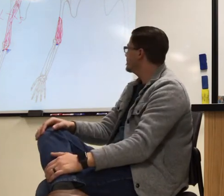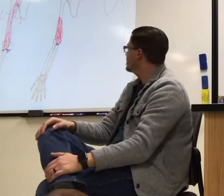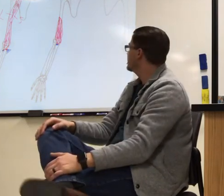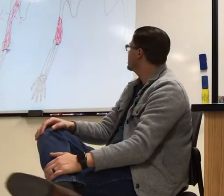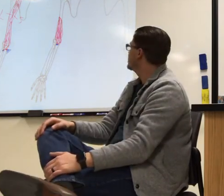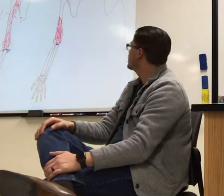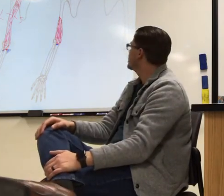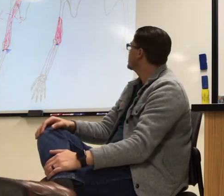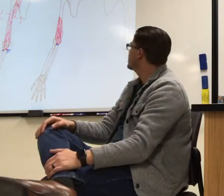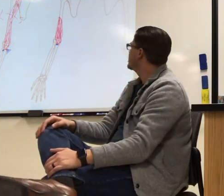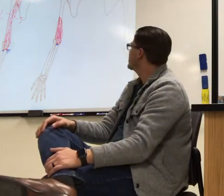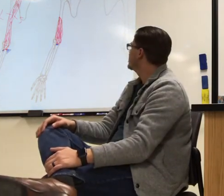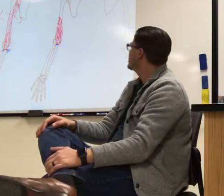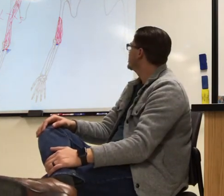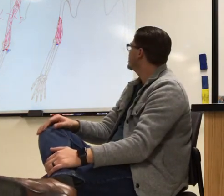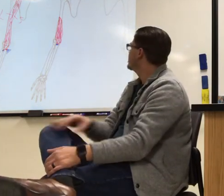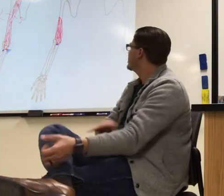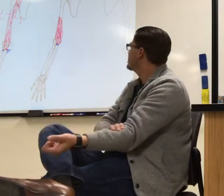on the radius